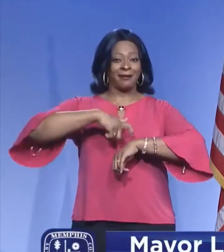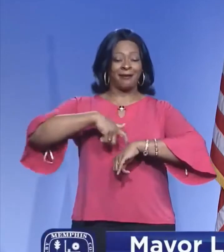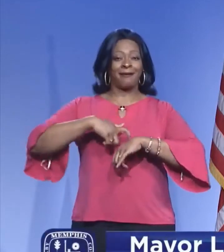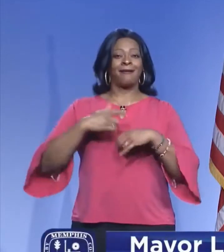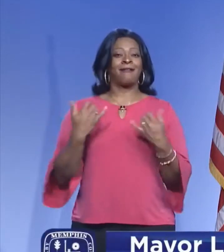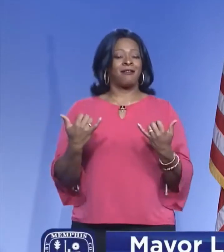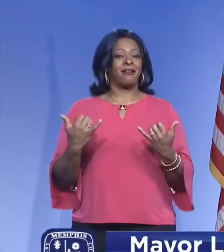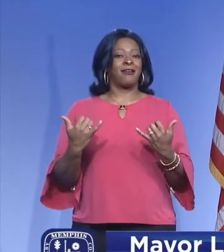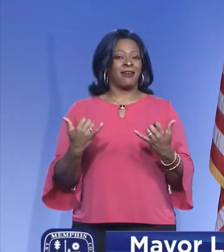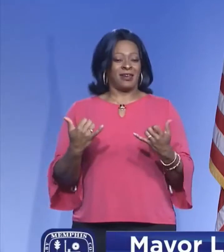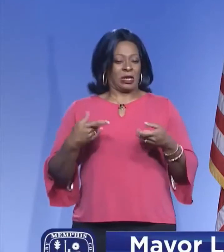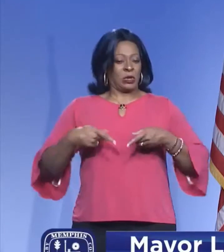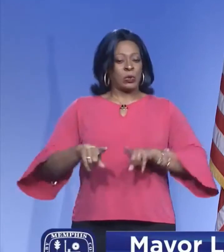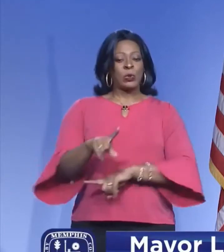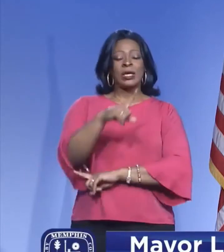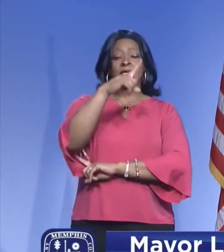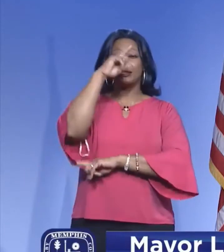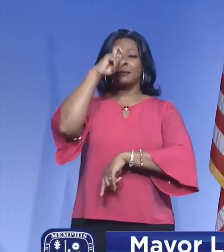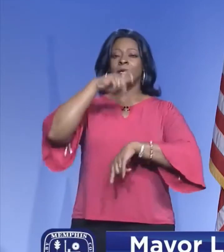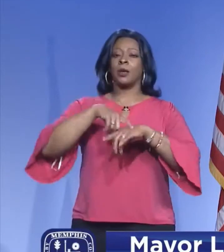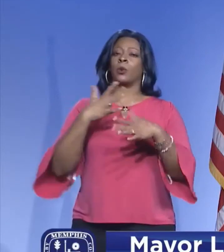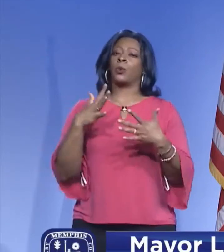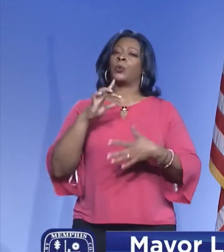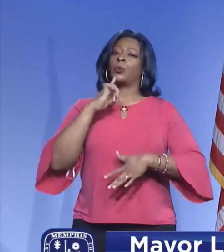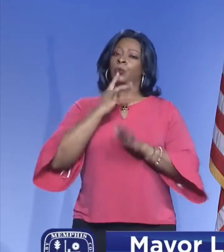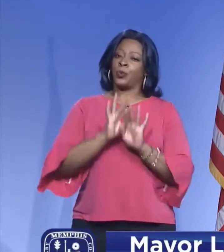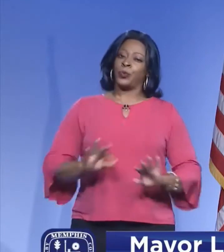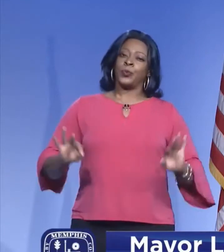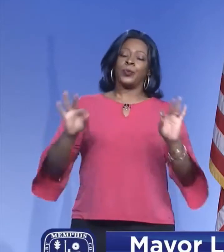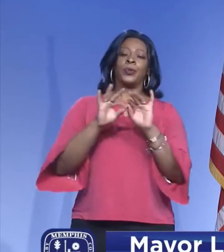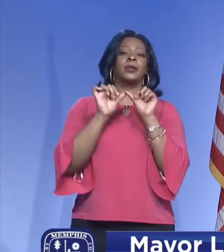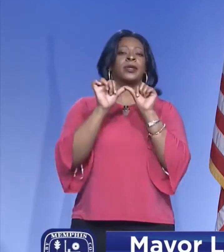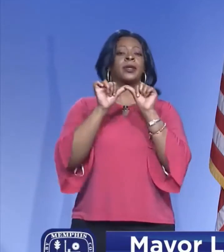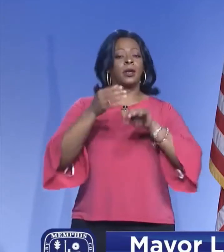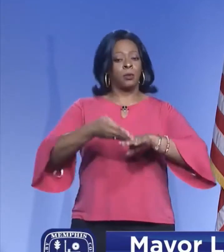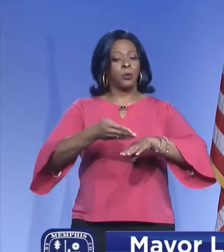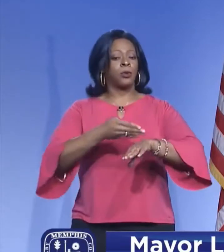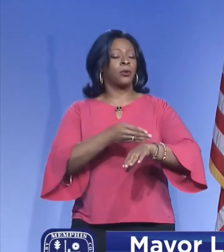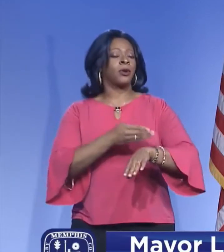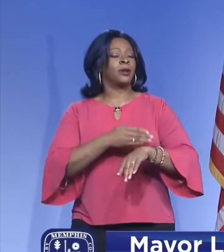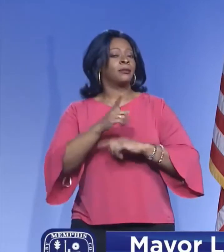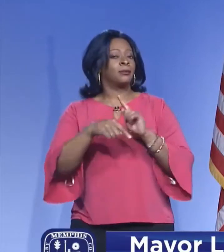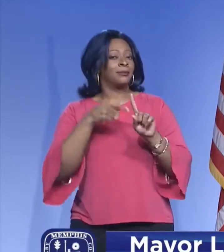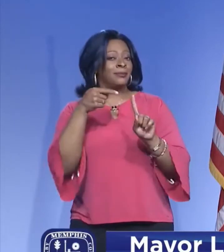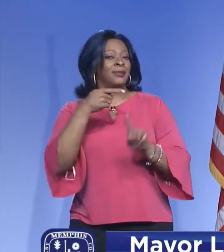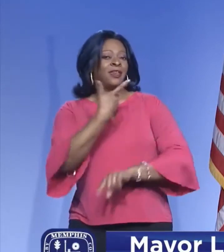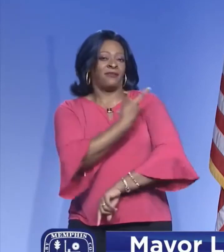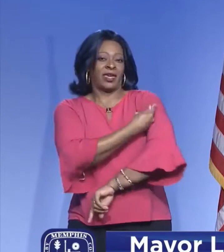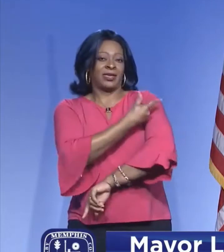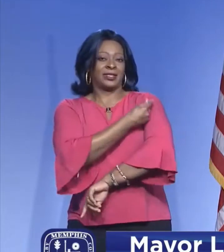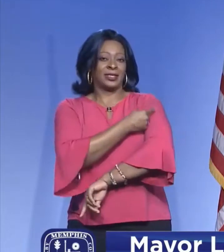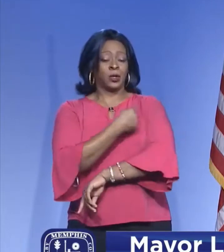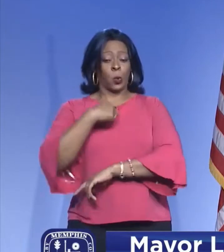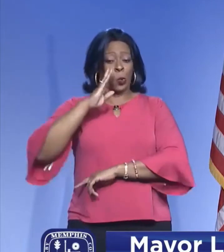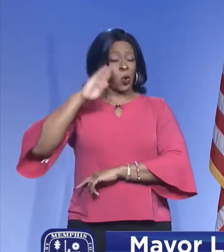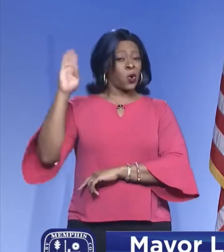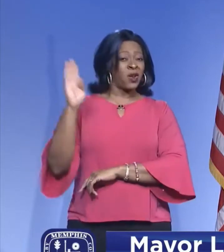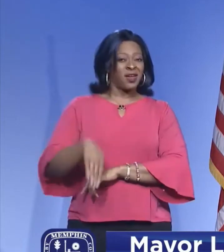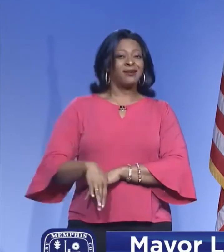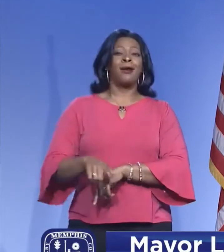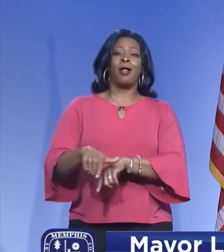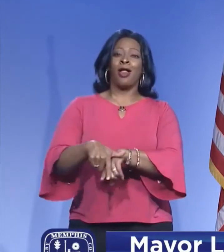and during these summer months, it is critical that we continue to make progress on the vaccine front. We know it's going to be a